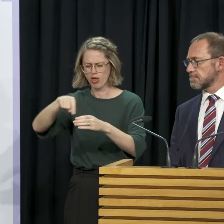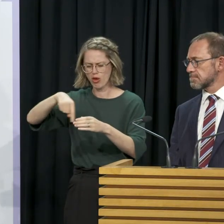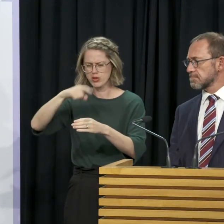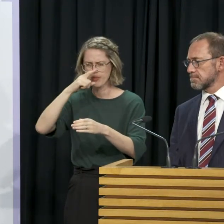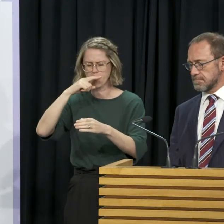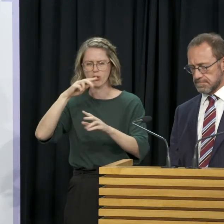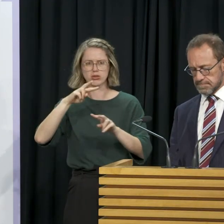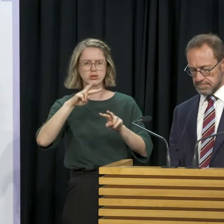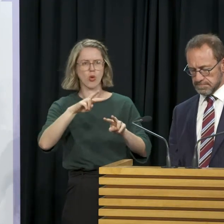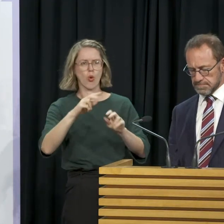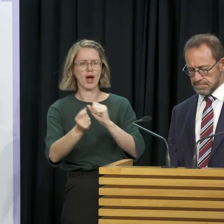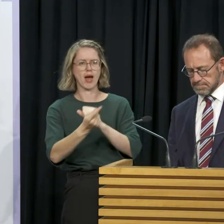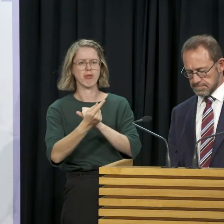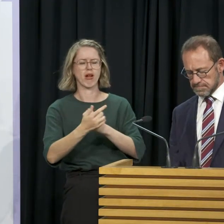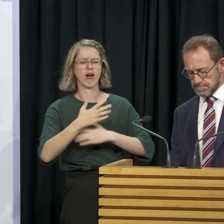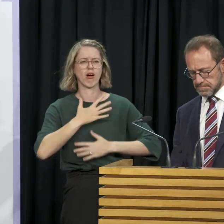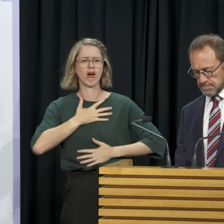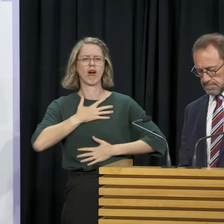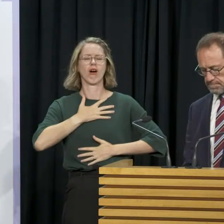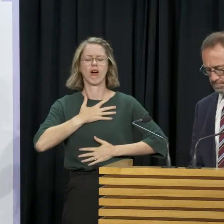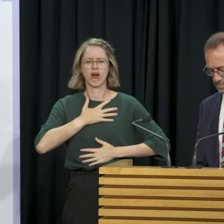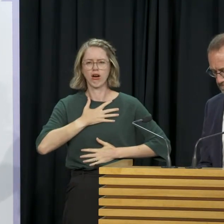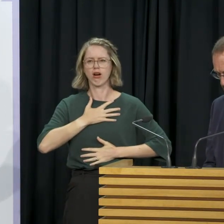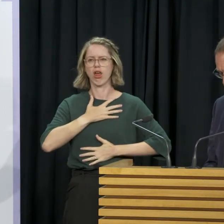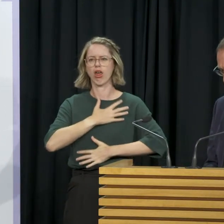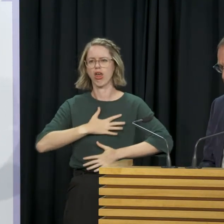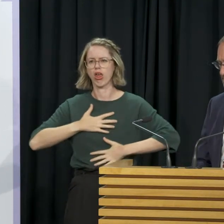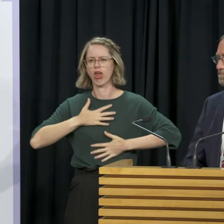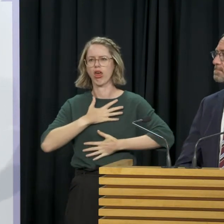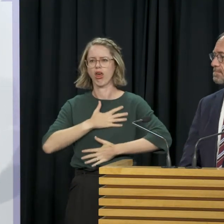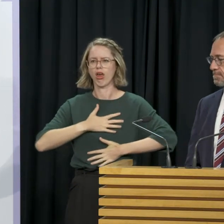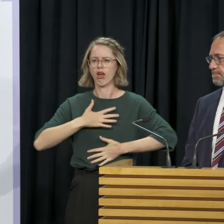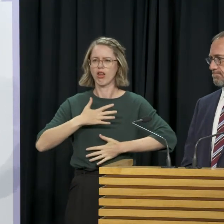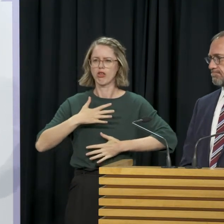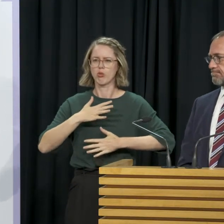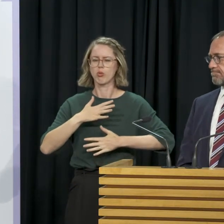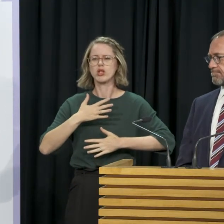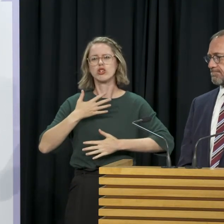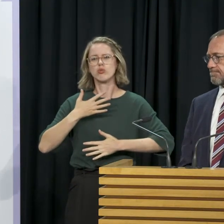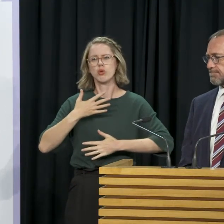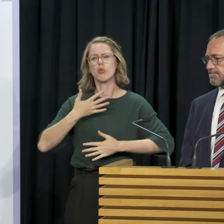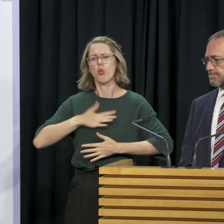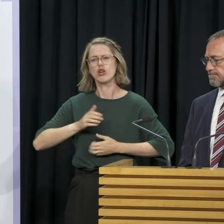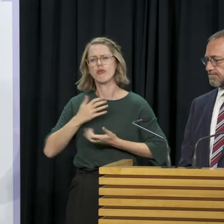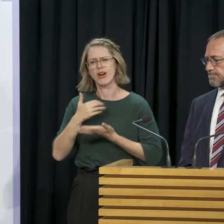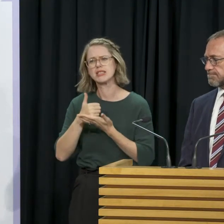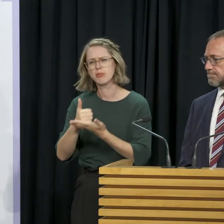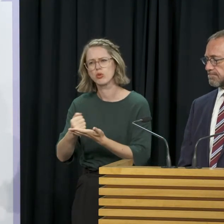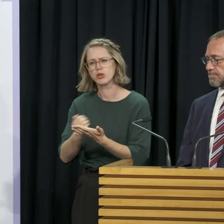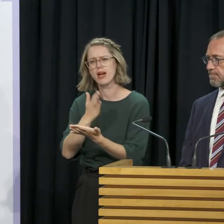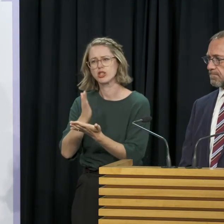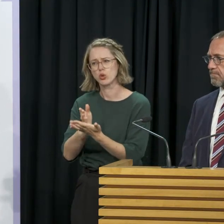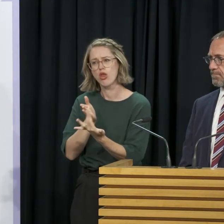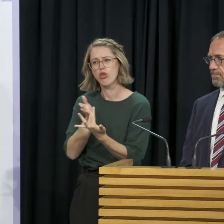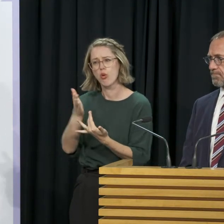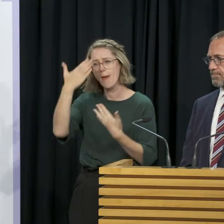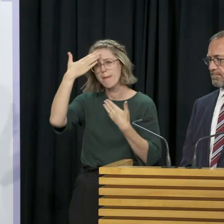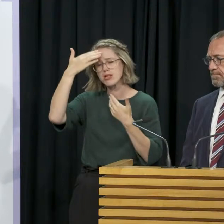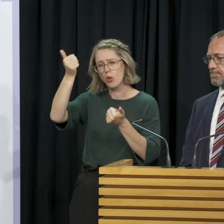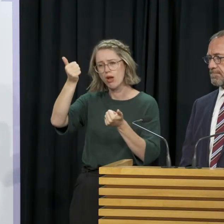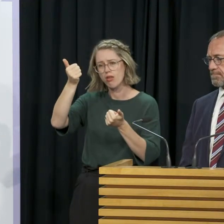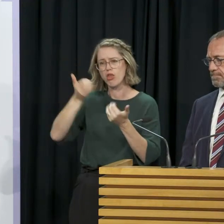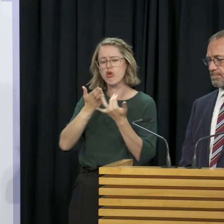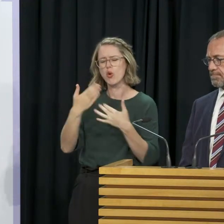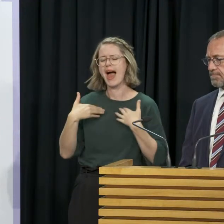be traumatised by what they experienced without any form of support. So firstly, making sure they could access through mental health